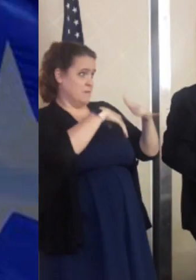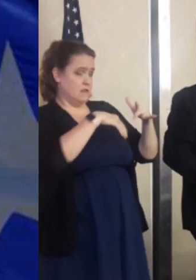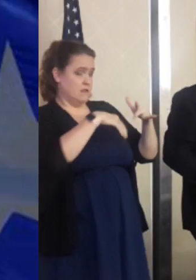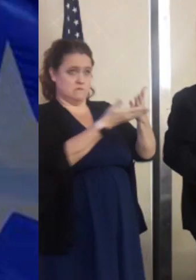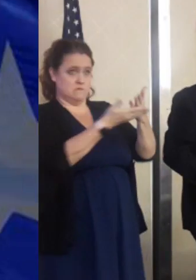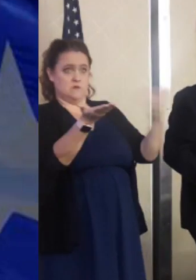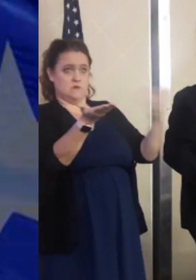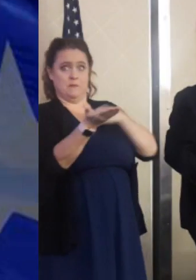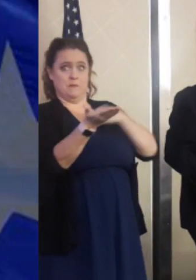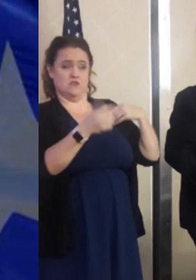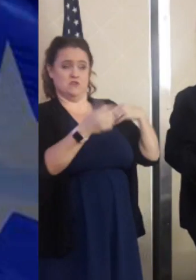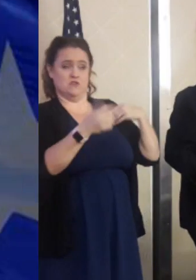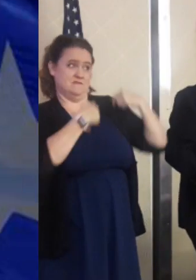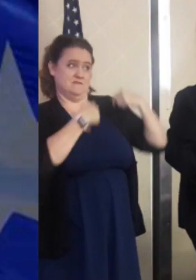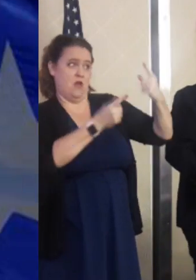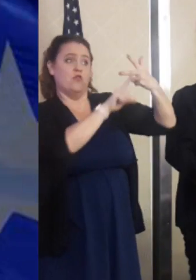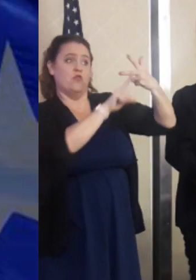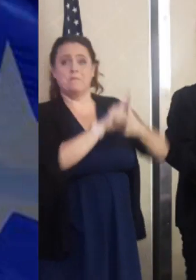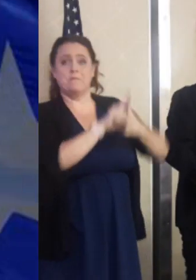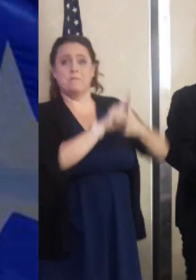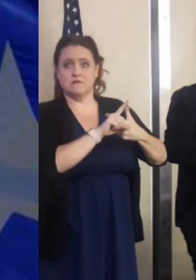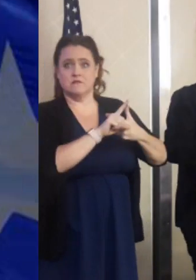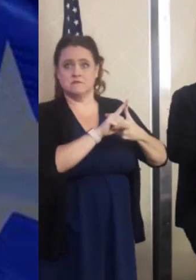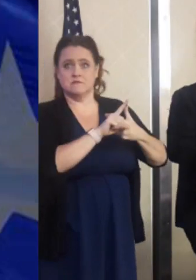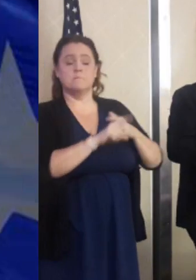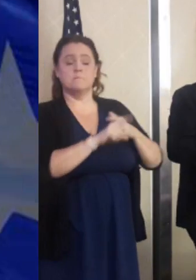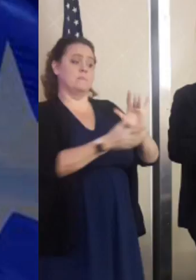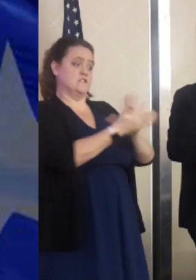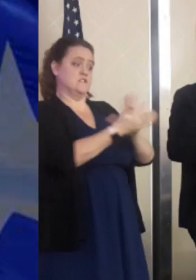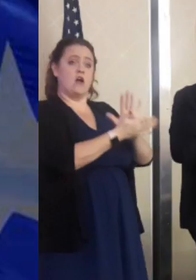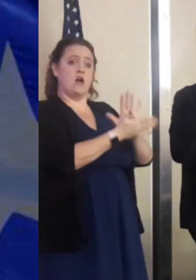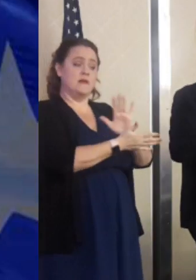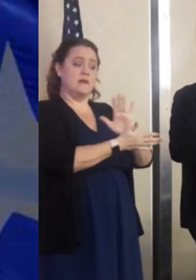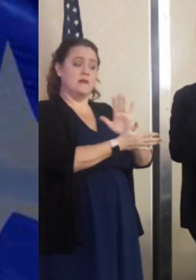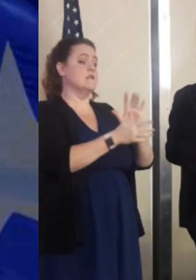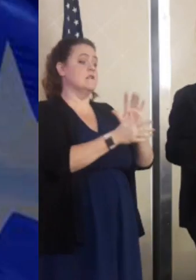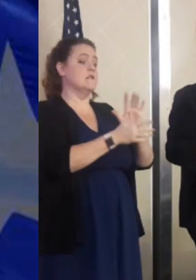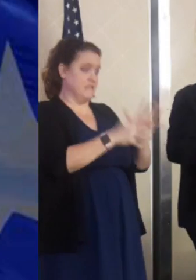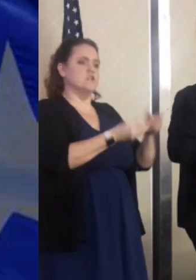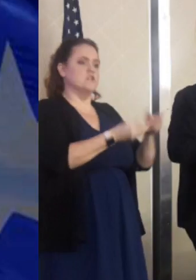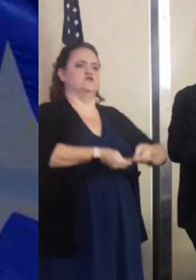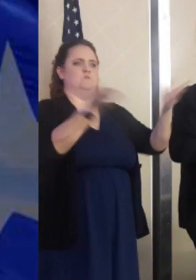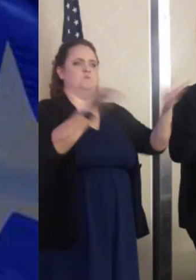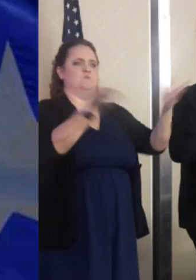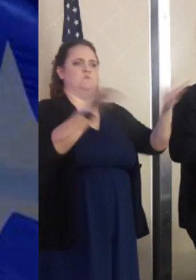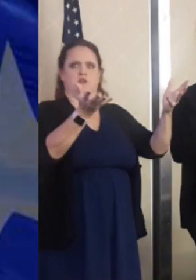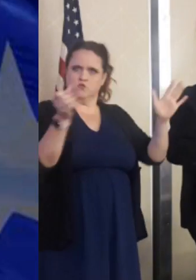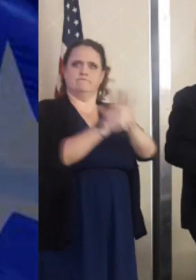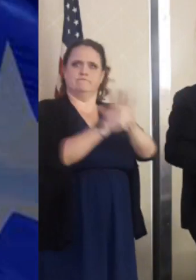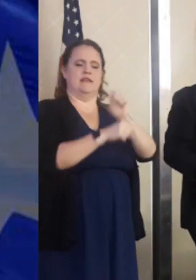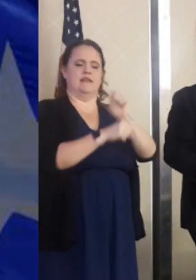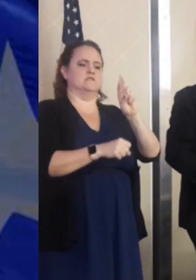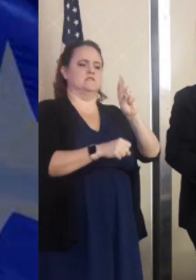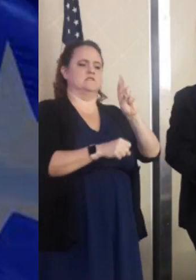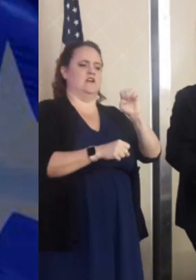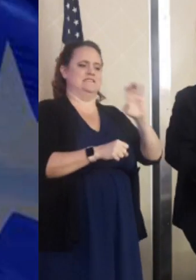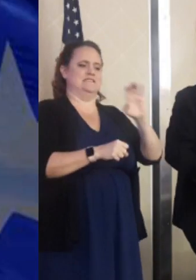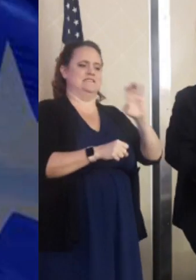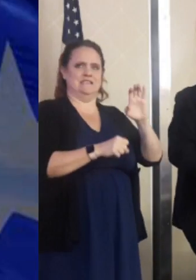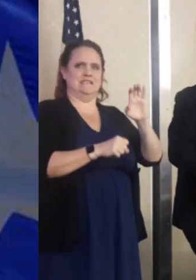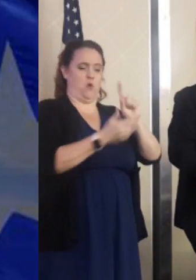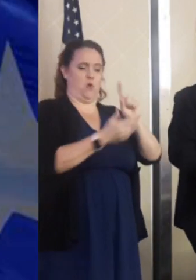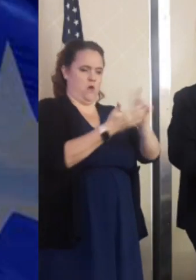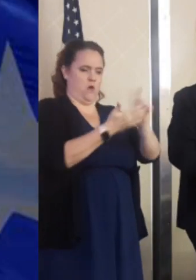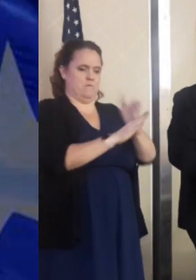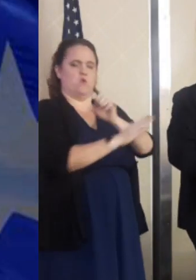for 3 months. That document was then distributed to the entire SRAC the week before the state convention.